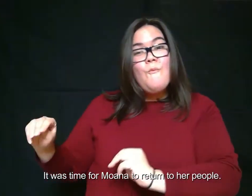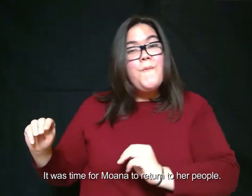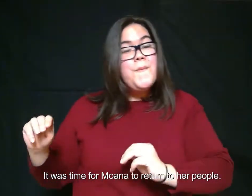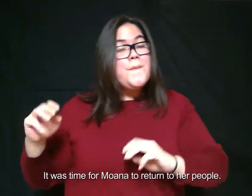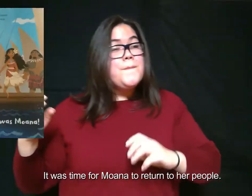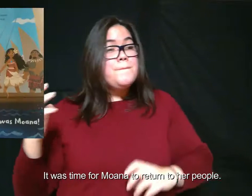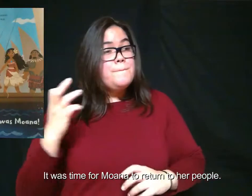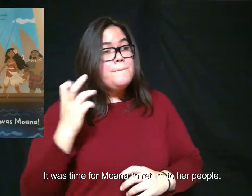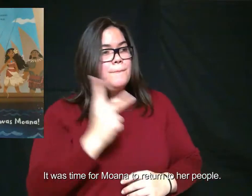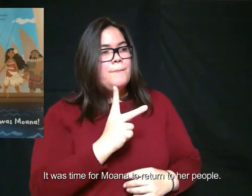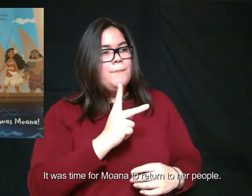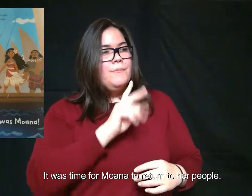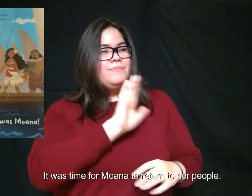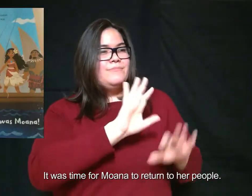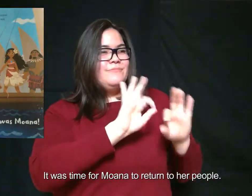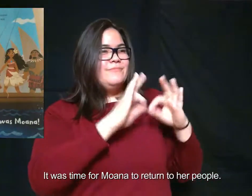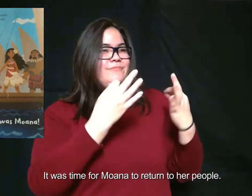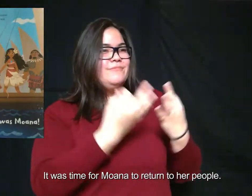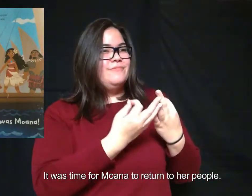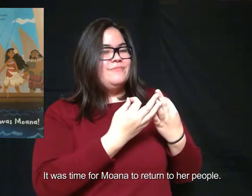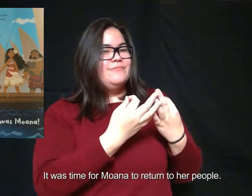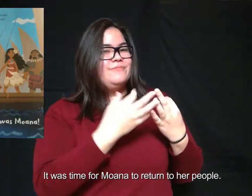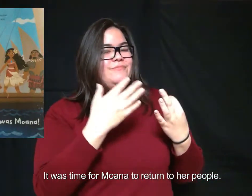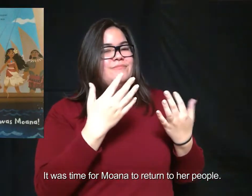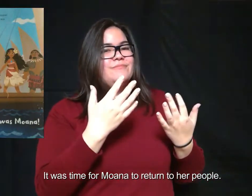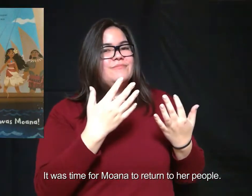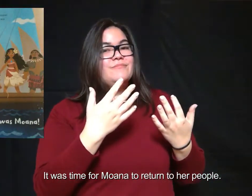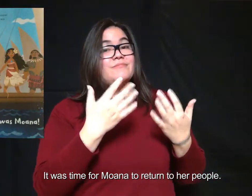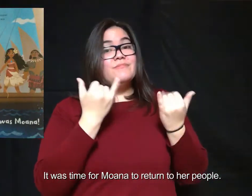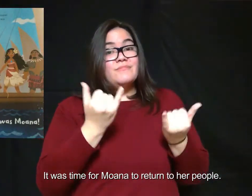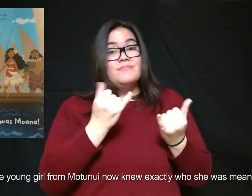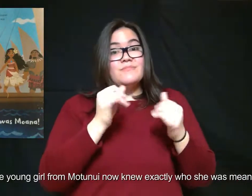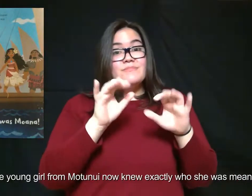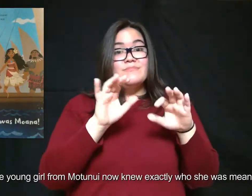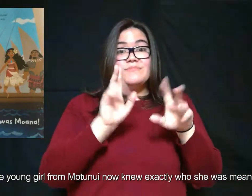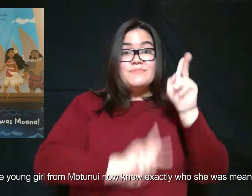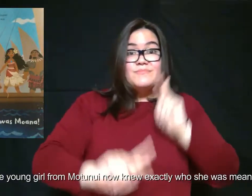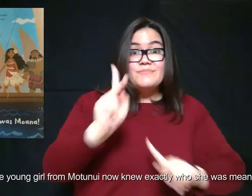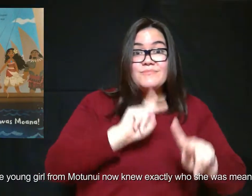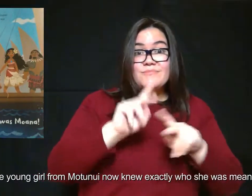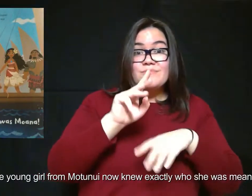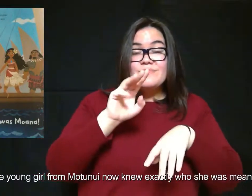The young girl from Motu Nui now knew exactly who she was meant to be.